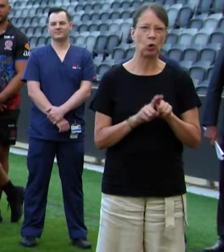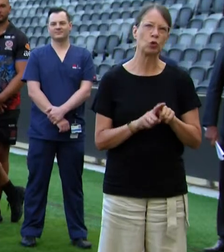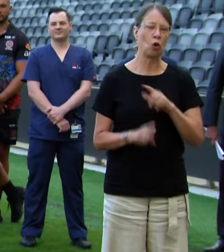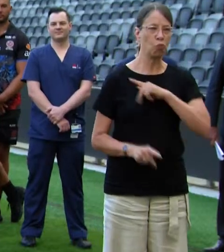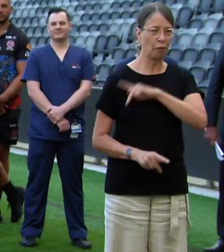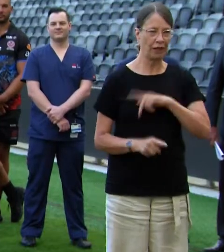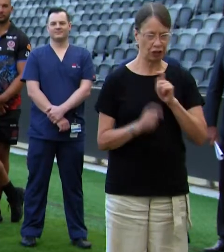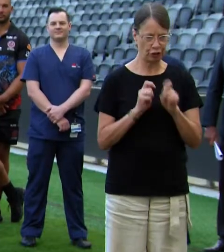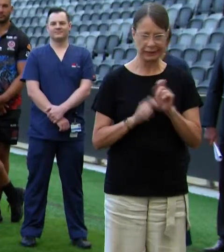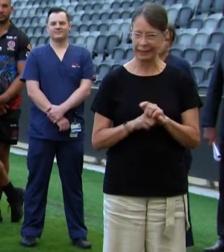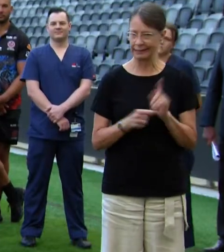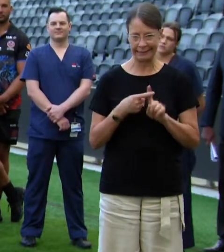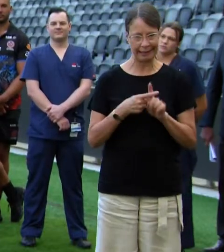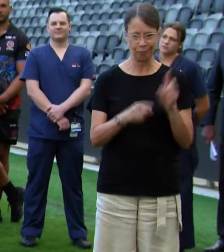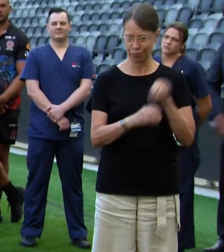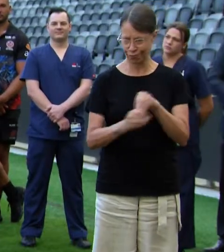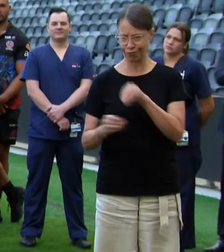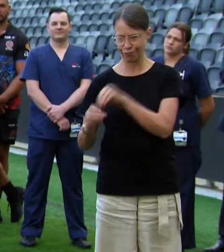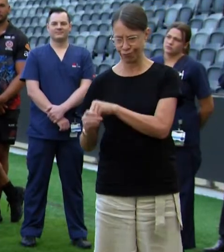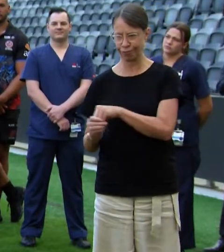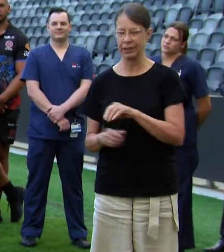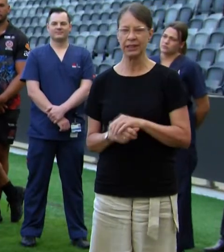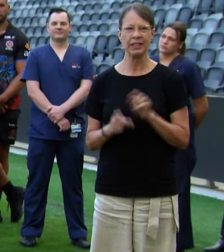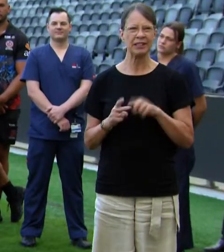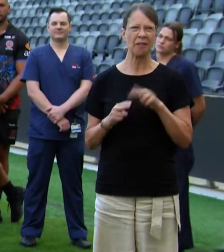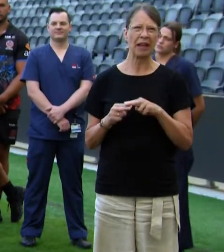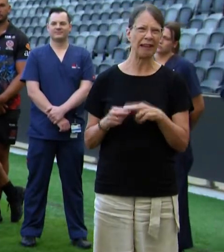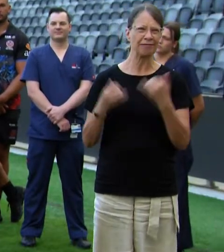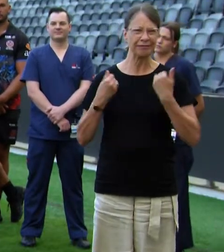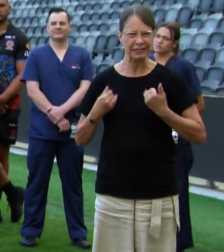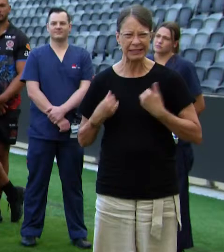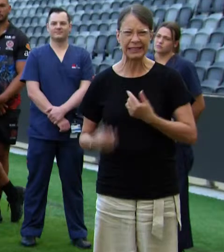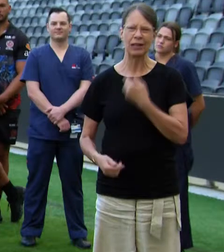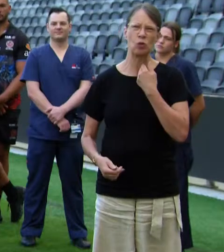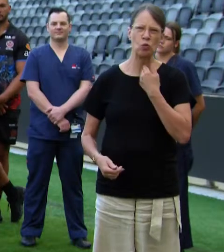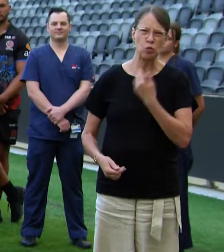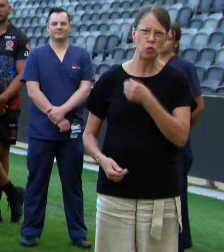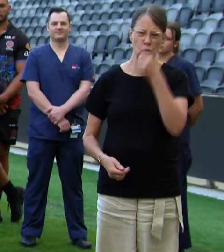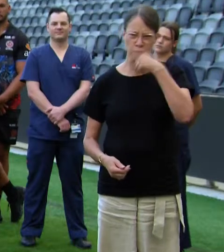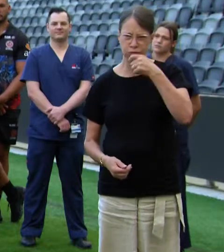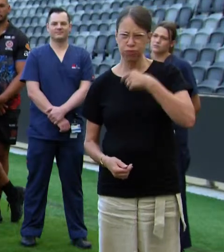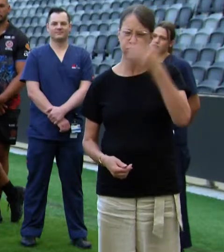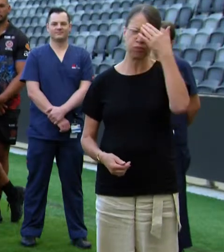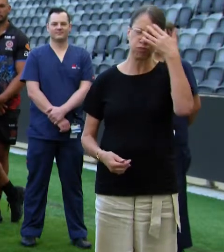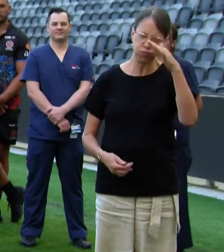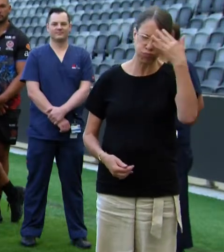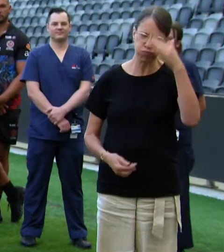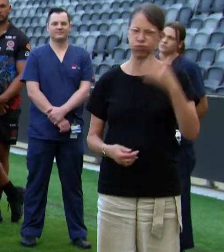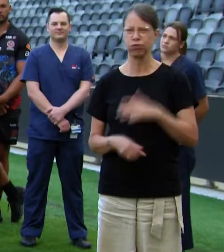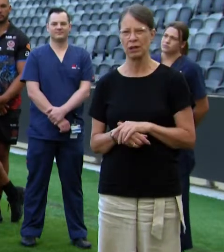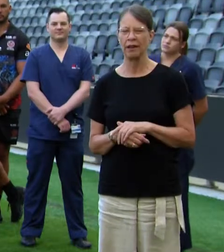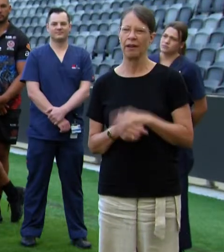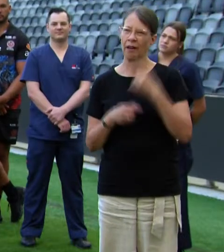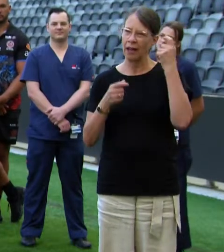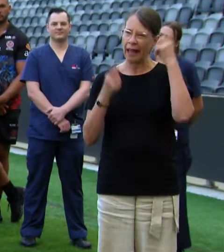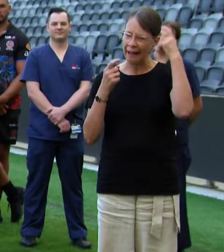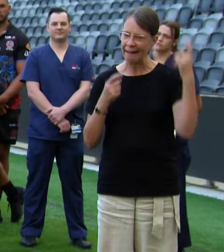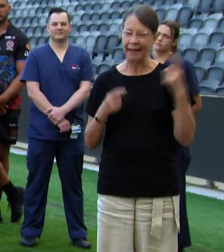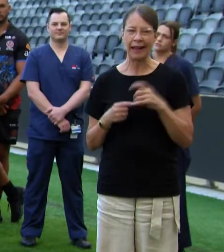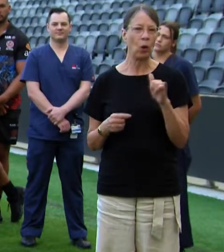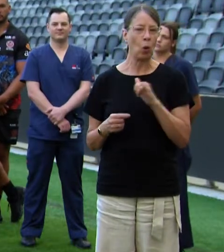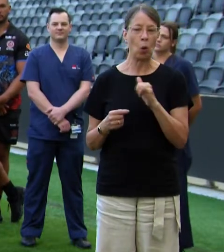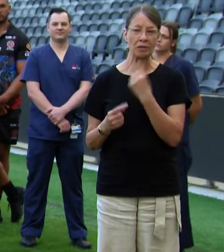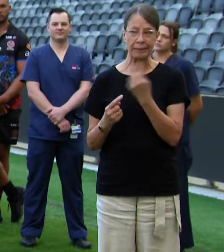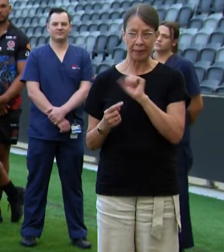PCR testing. Getting tested if you've got symptoms or if you're a household contact is one of the key strategies in preventing